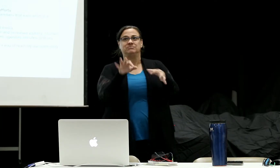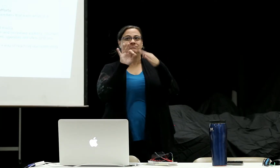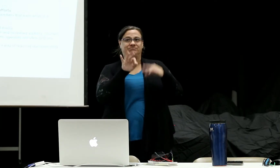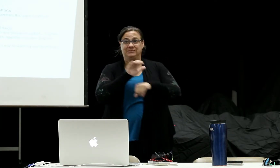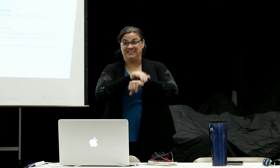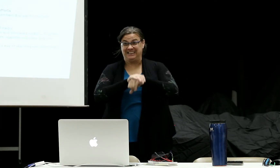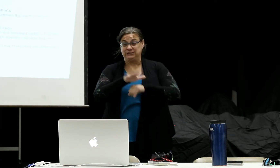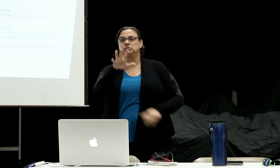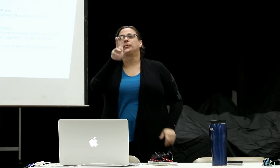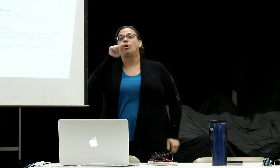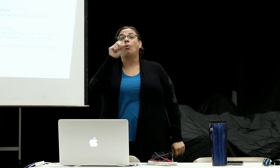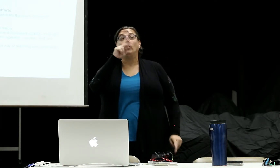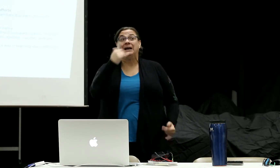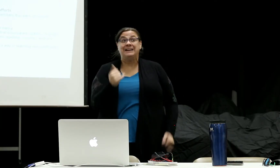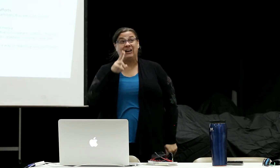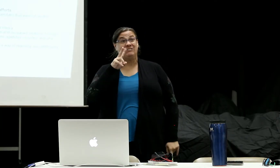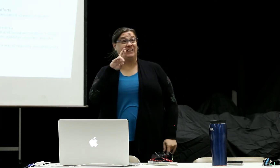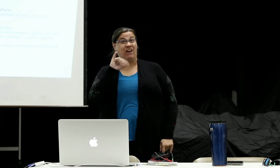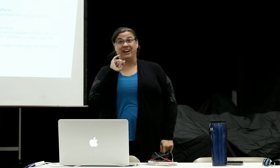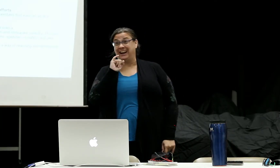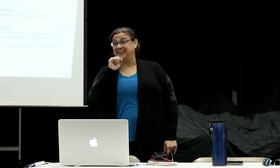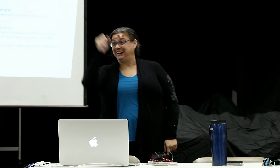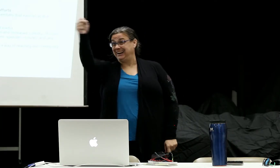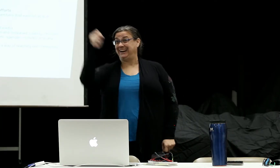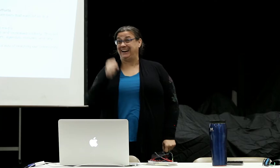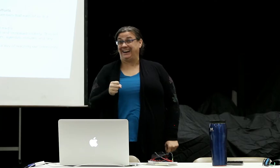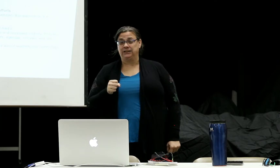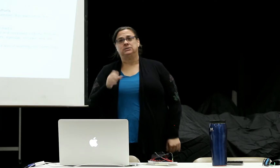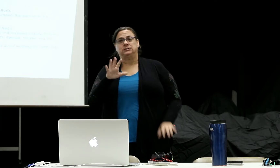in the meeting, the context, and with VRI,